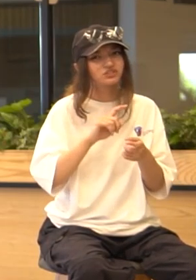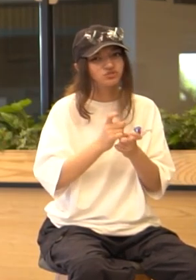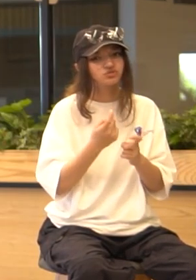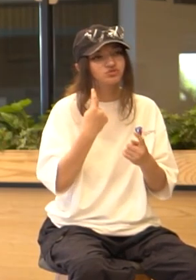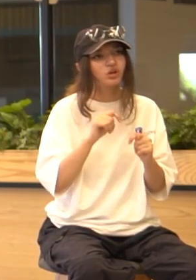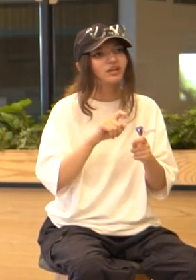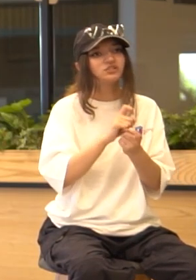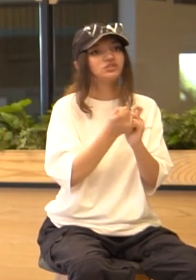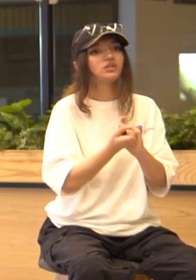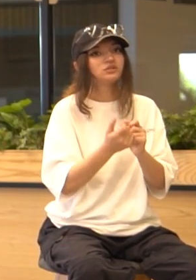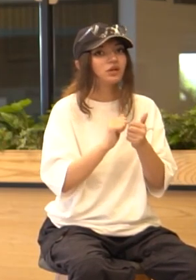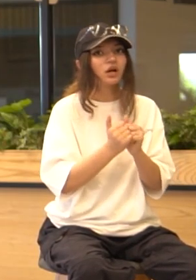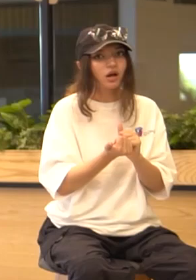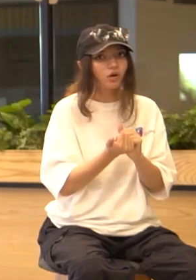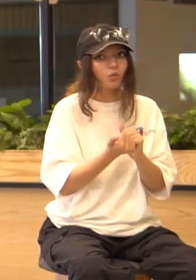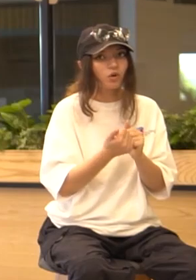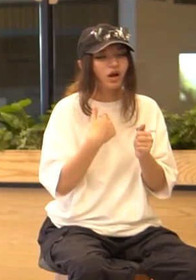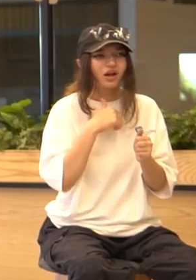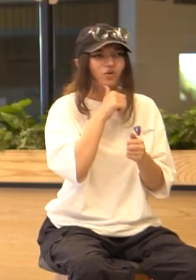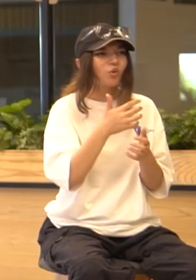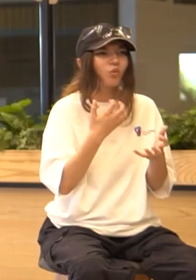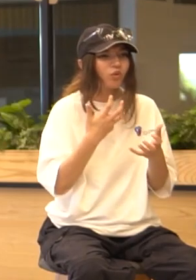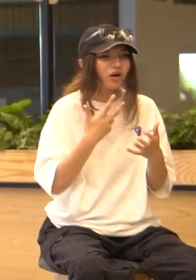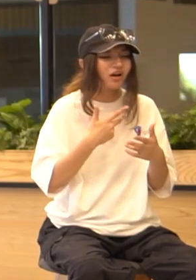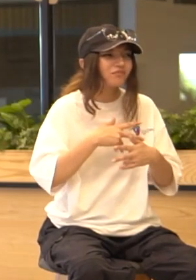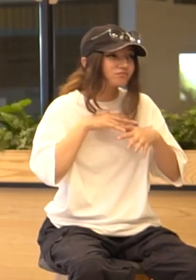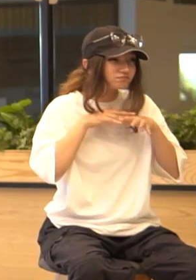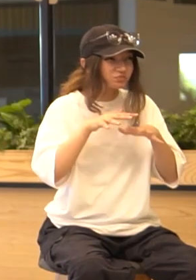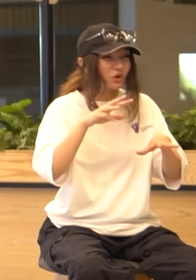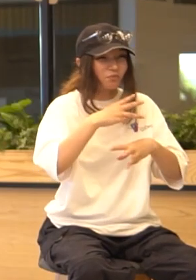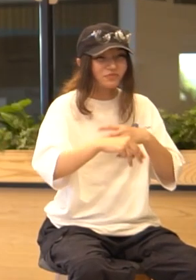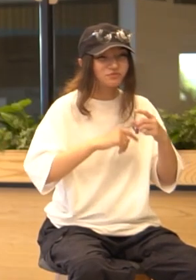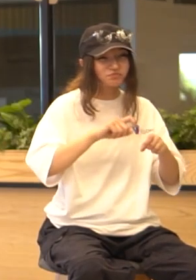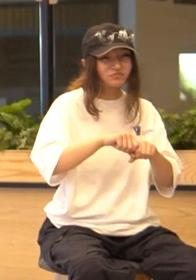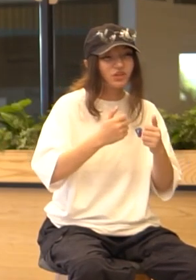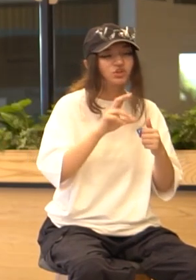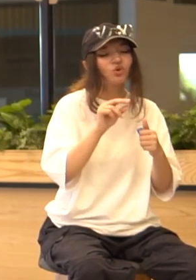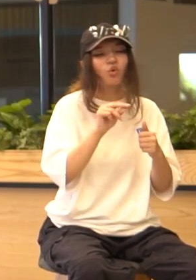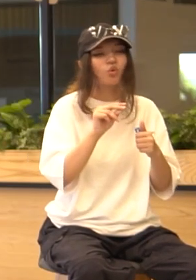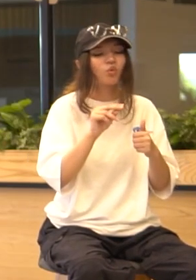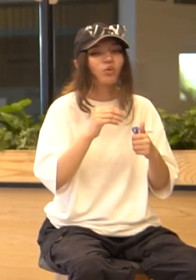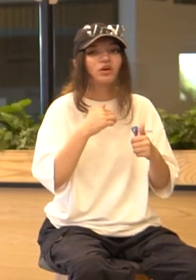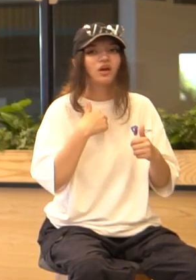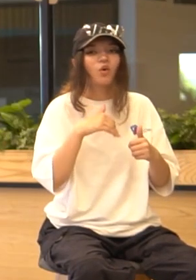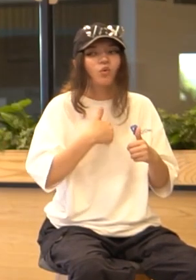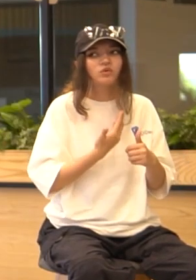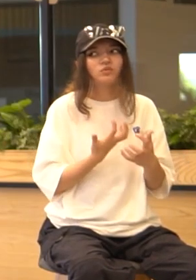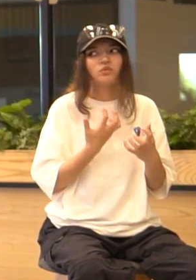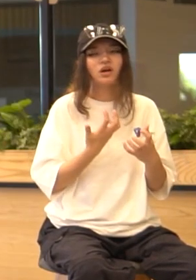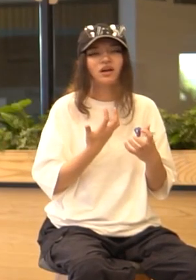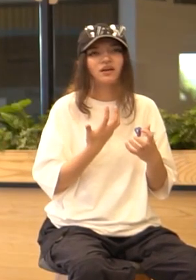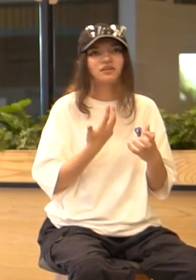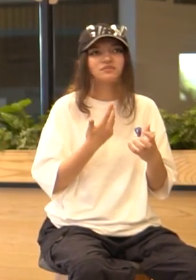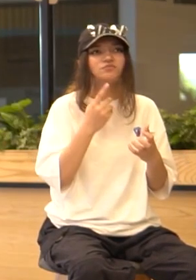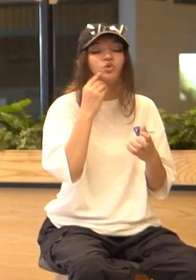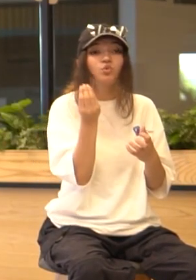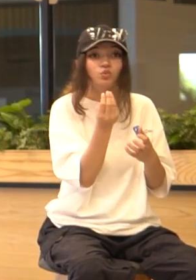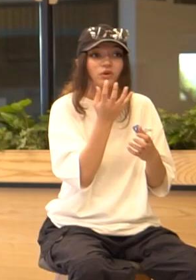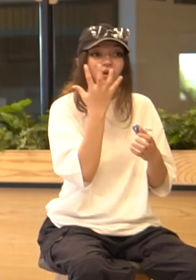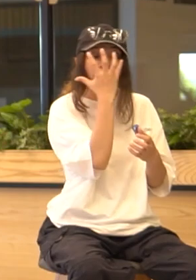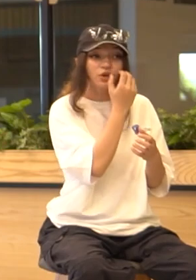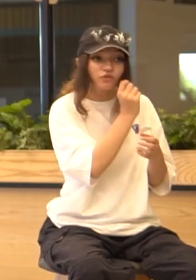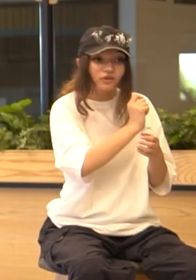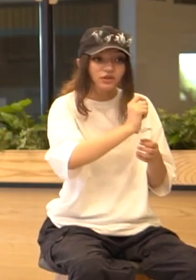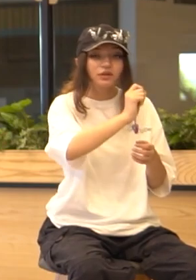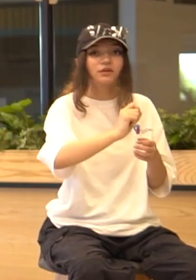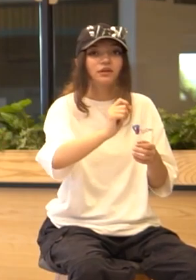make a huge difference. This was just like a very personal project for me to explore my own personal boundaries for design. I